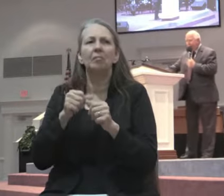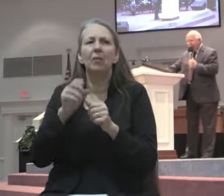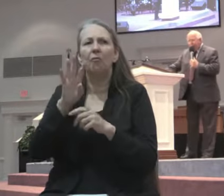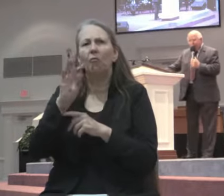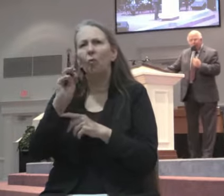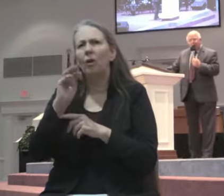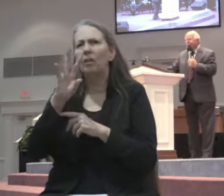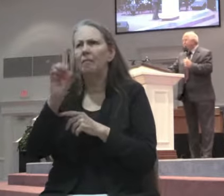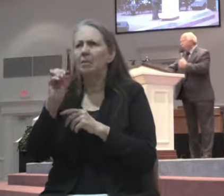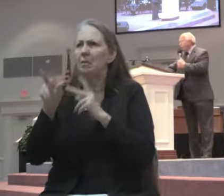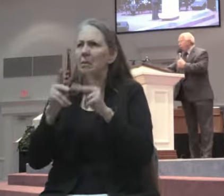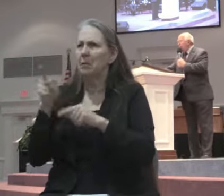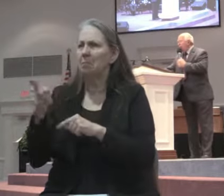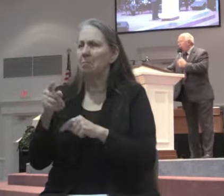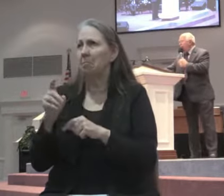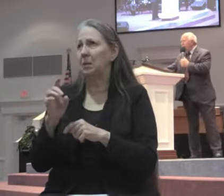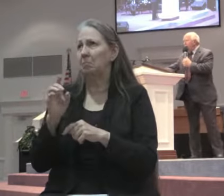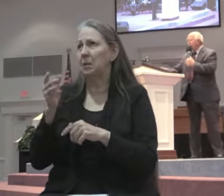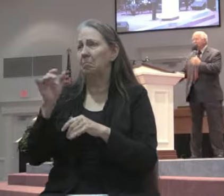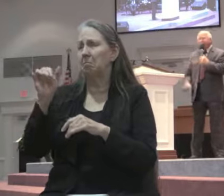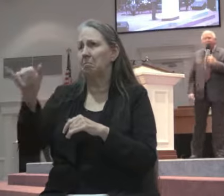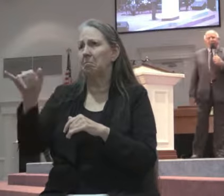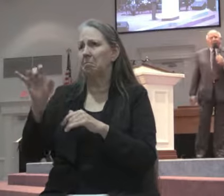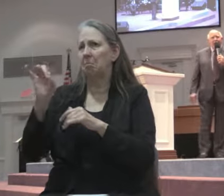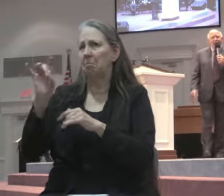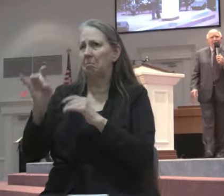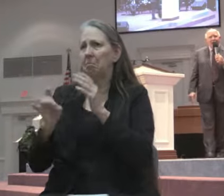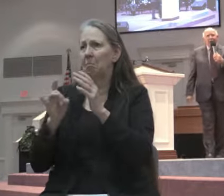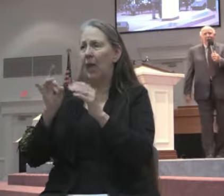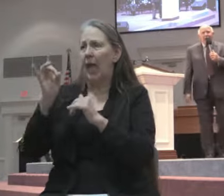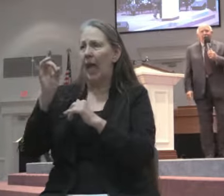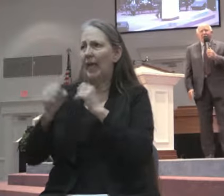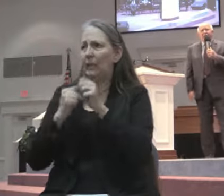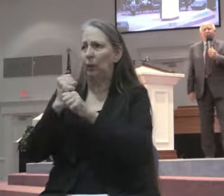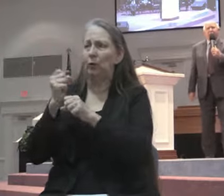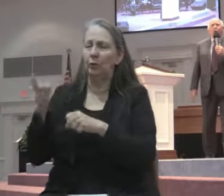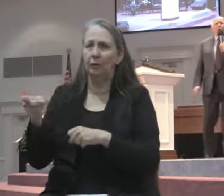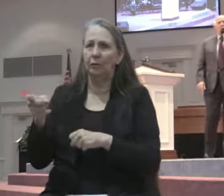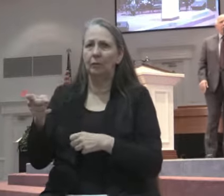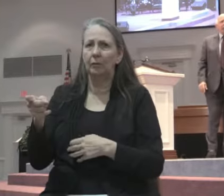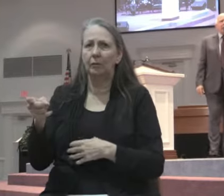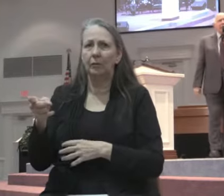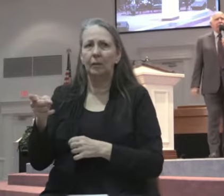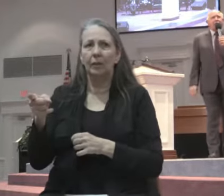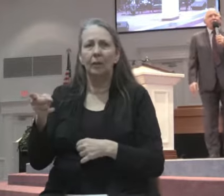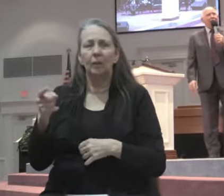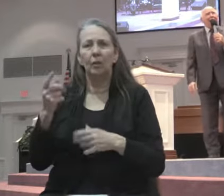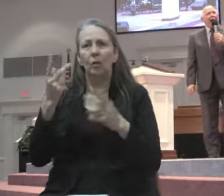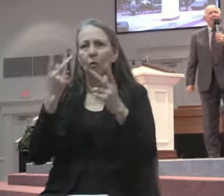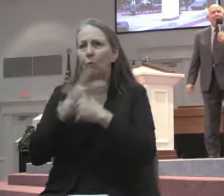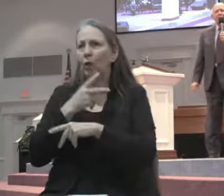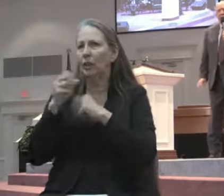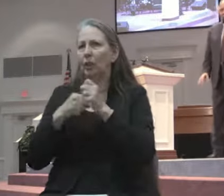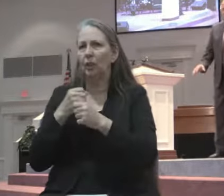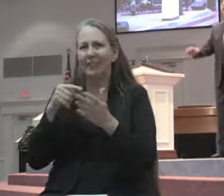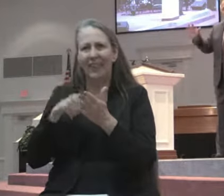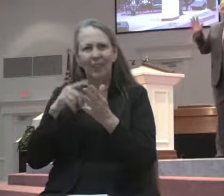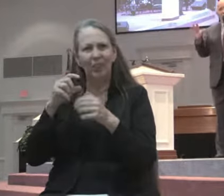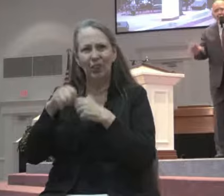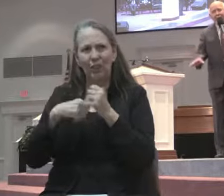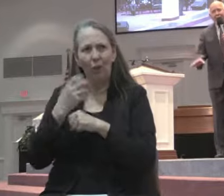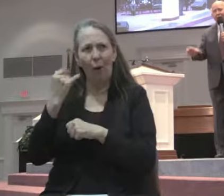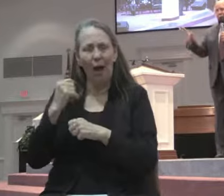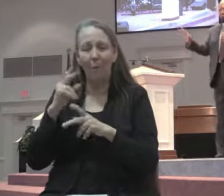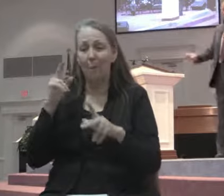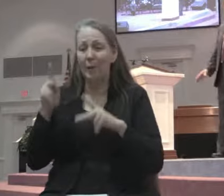maybe. Been there, I think, 8 years, something like that. And this has been one of the worst years of his life because